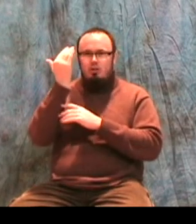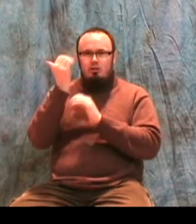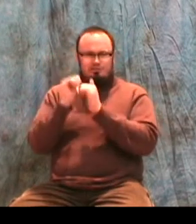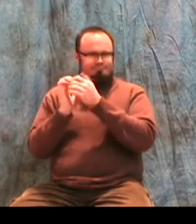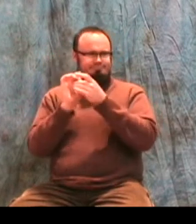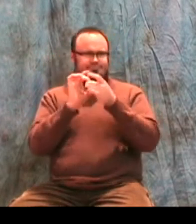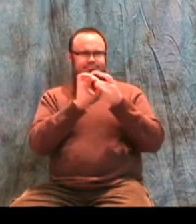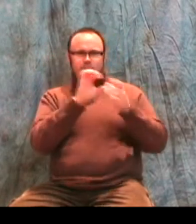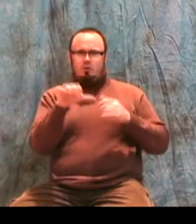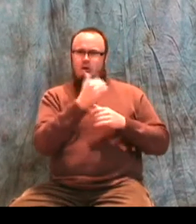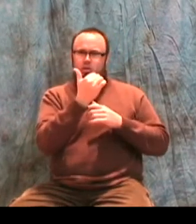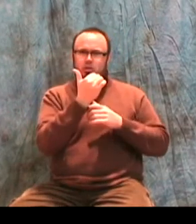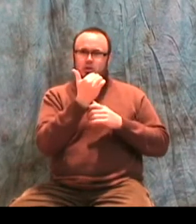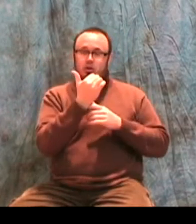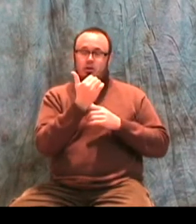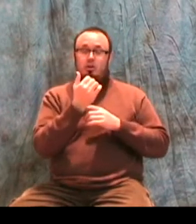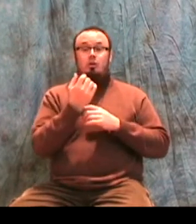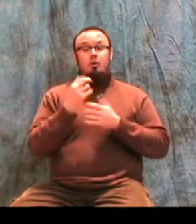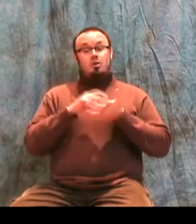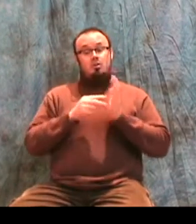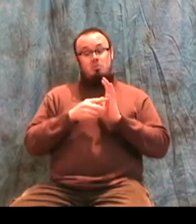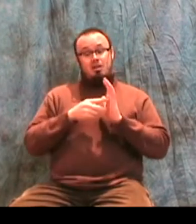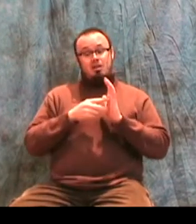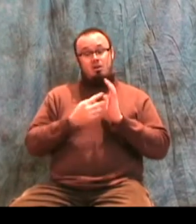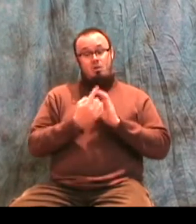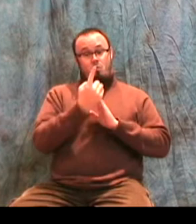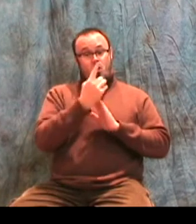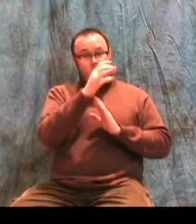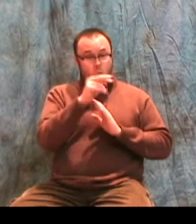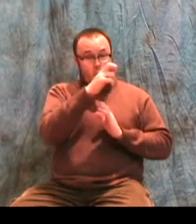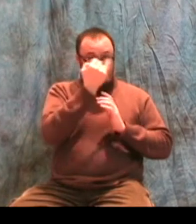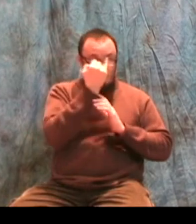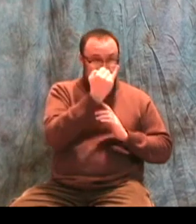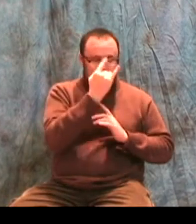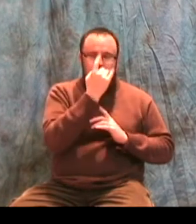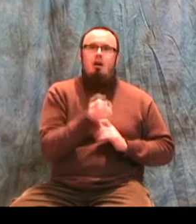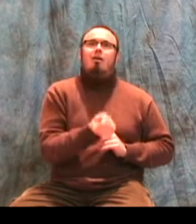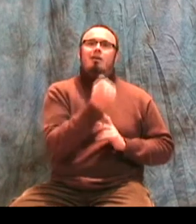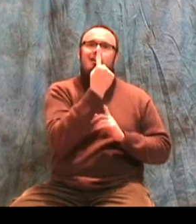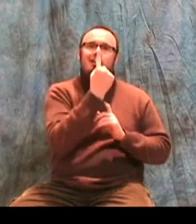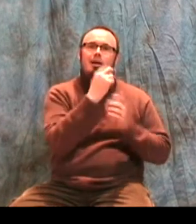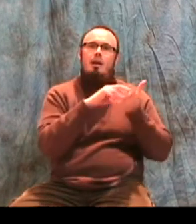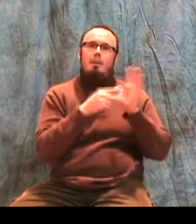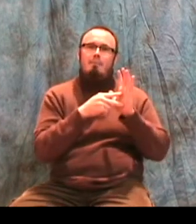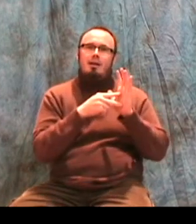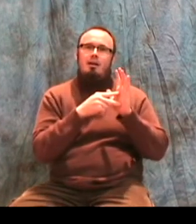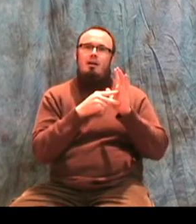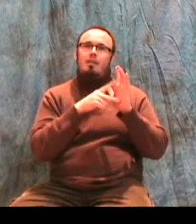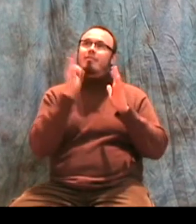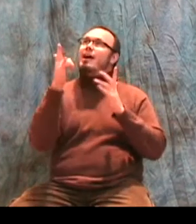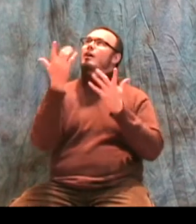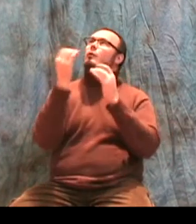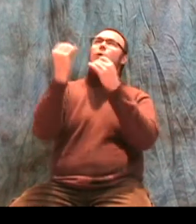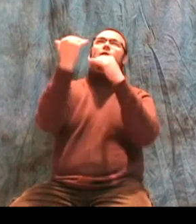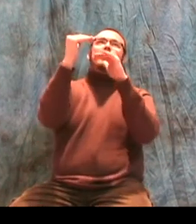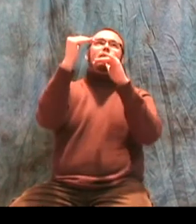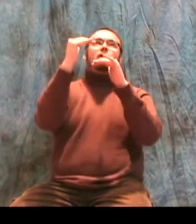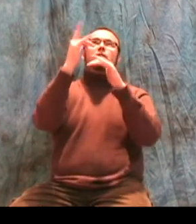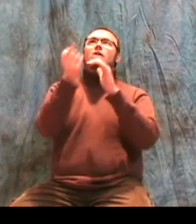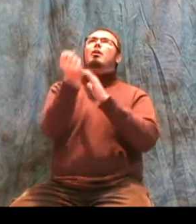As you grasp any one core idea in Kabbalah, it is like grabbing onto a piece of that which is infinite.